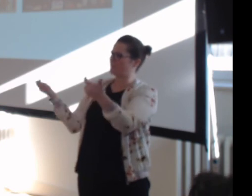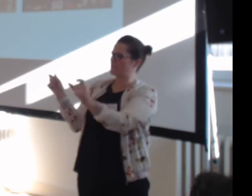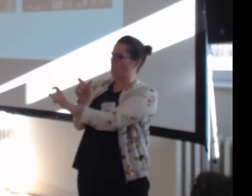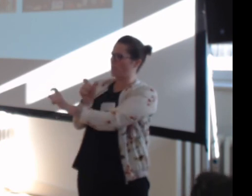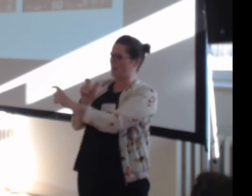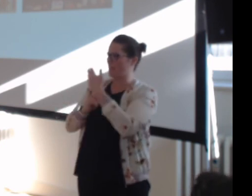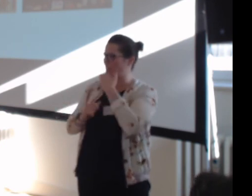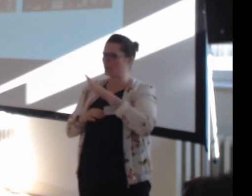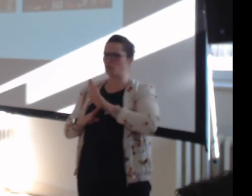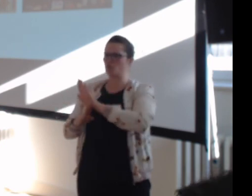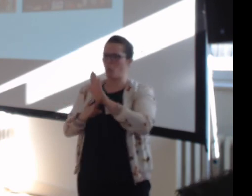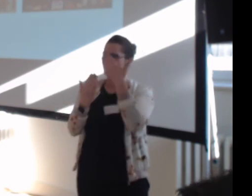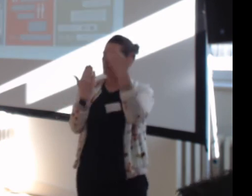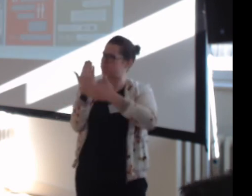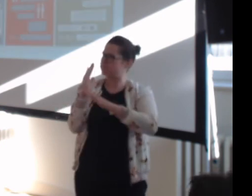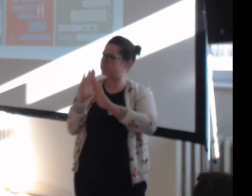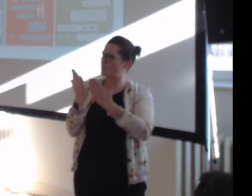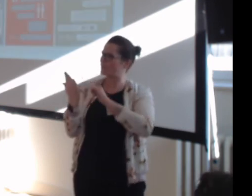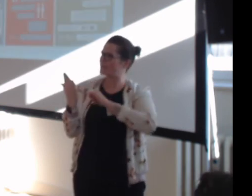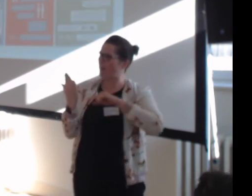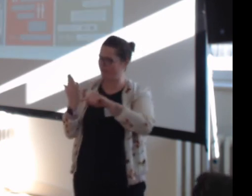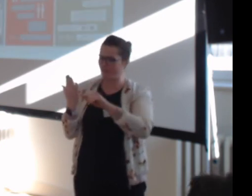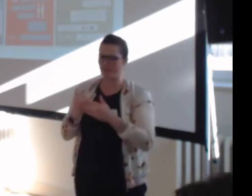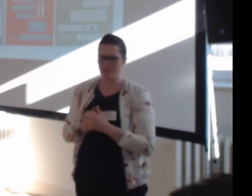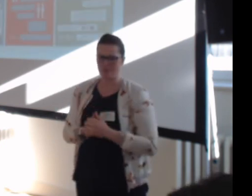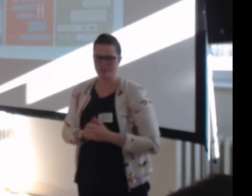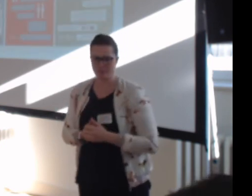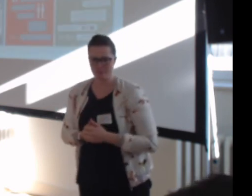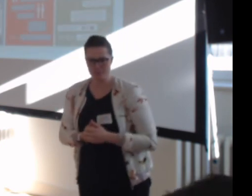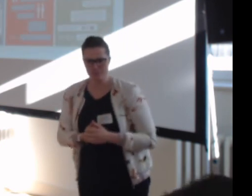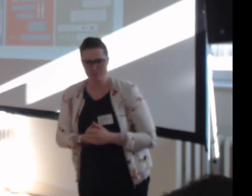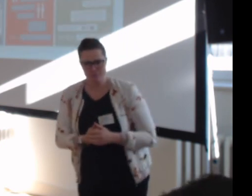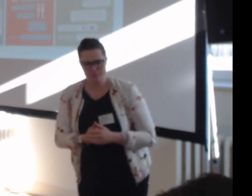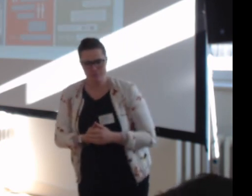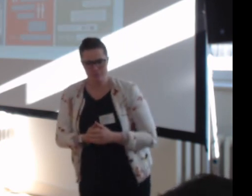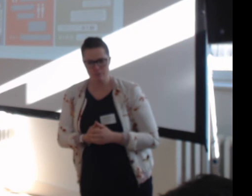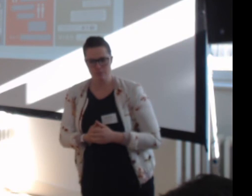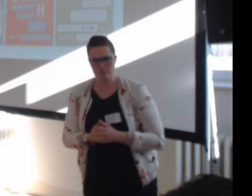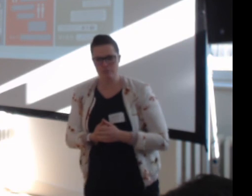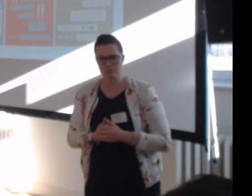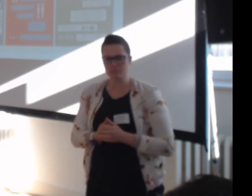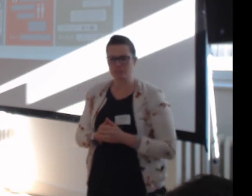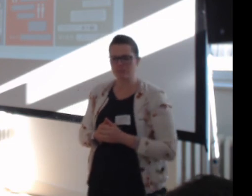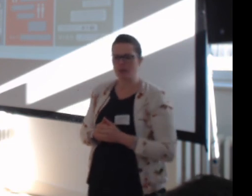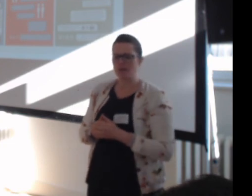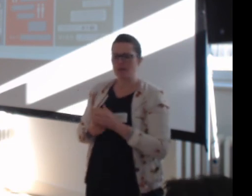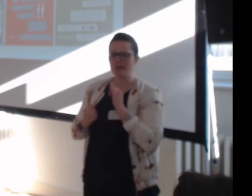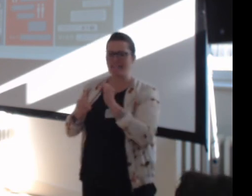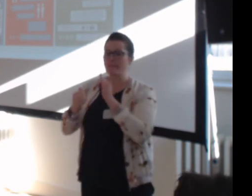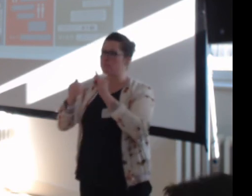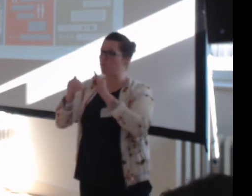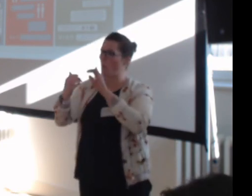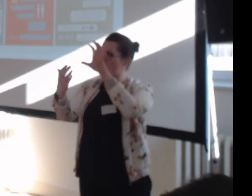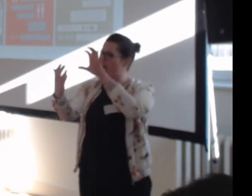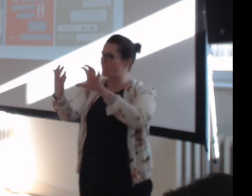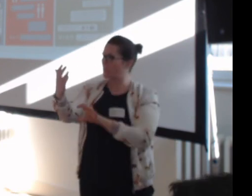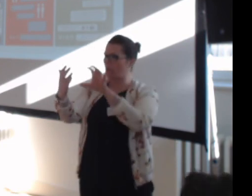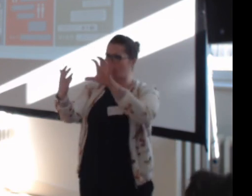of books. So also with the infographic, we made that afterwards, just to have